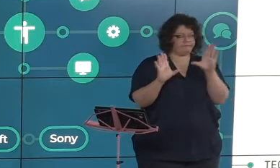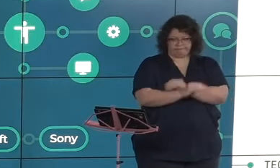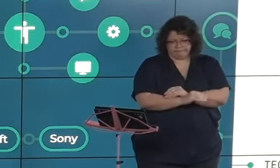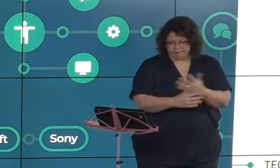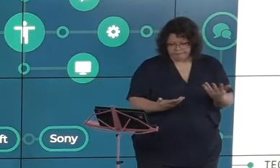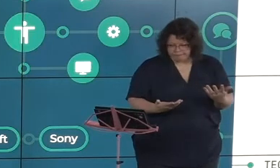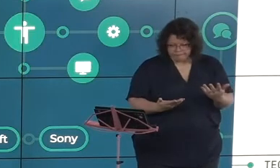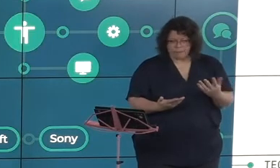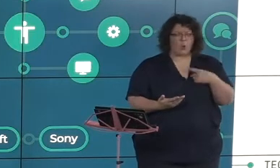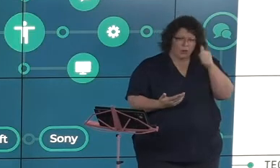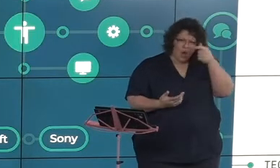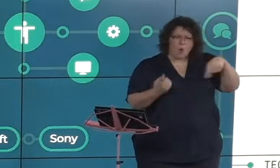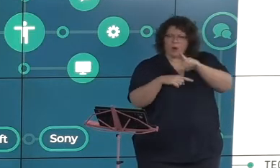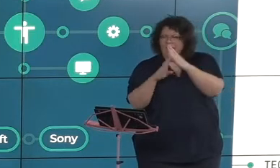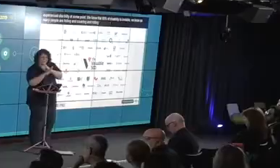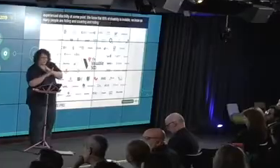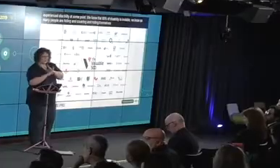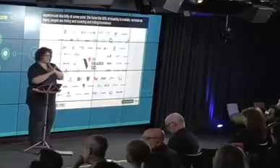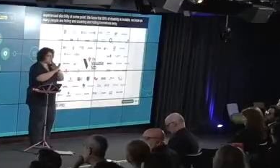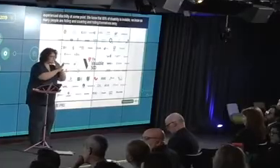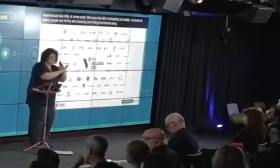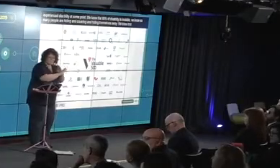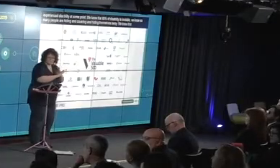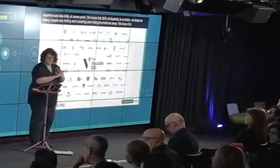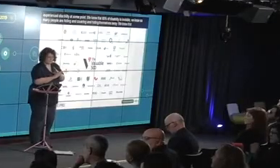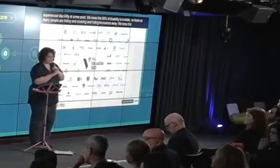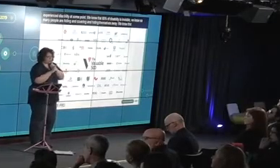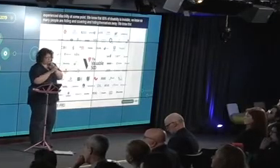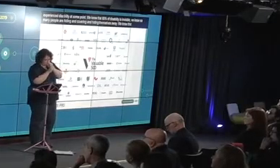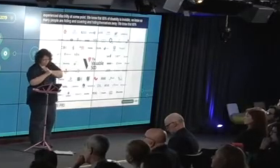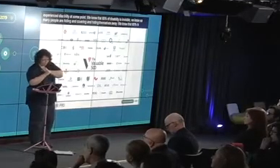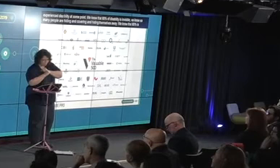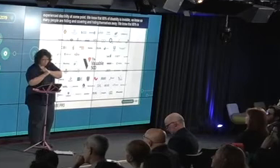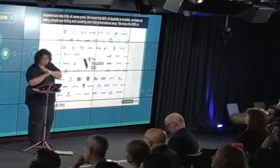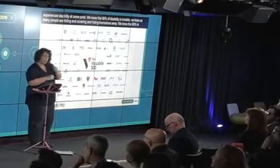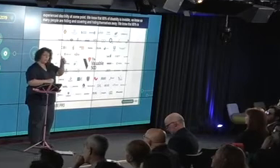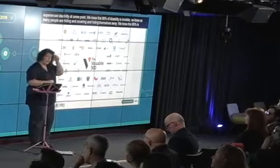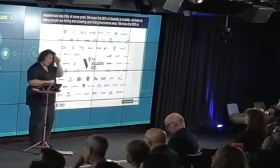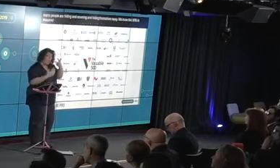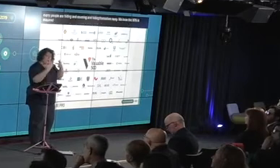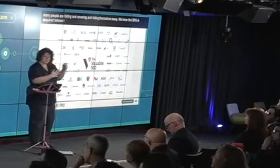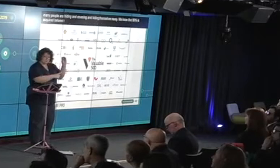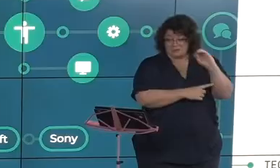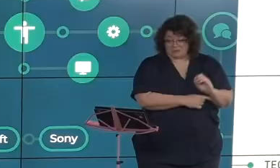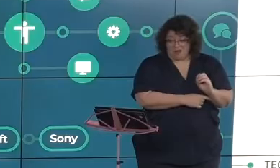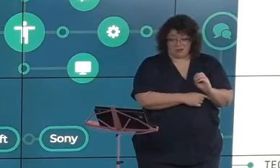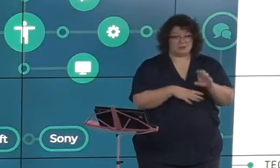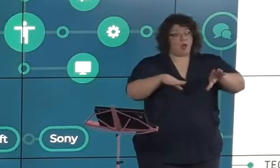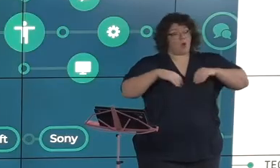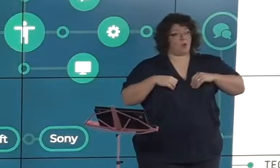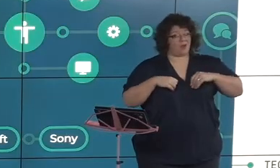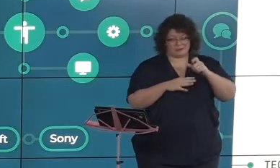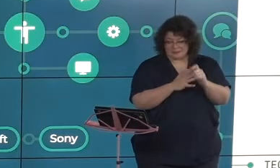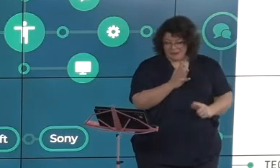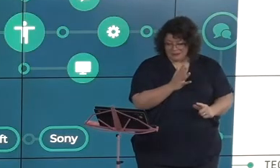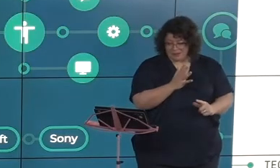is acquired between the ages of 18 and 64, which is our workforce age, and we know the inequality crisis. We know that it exists. And